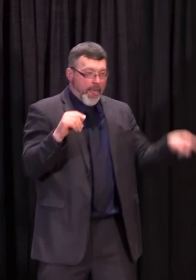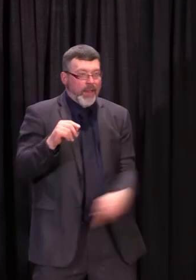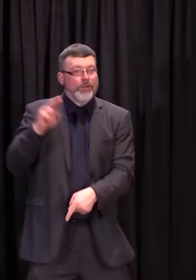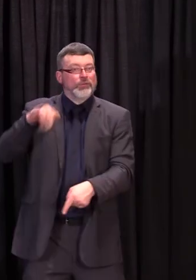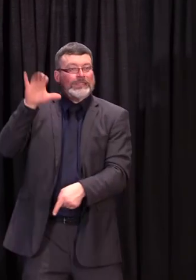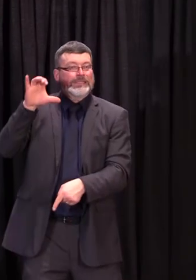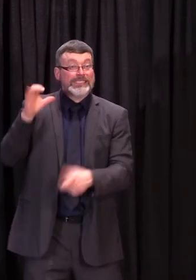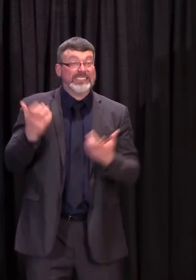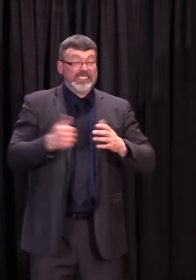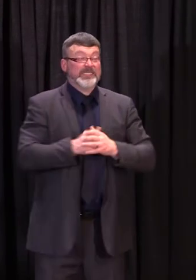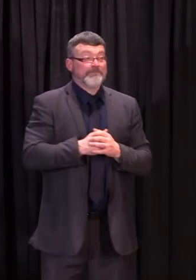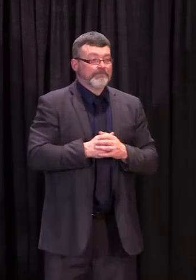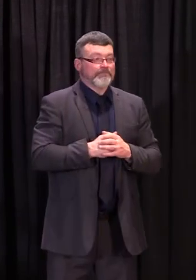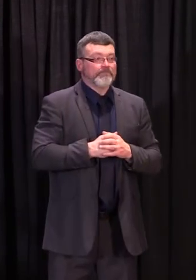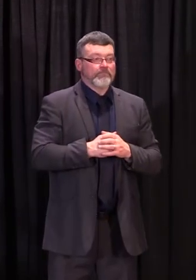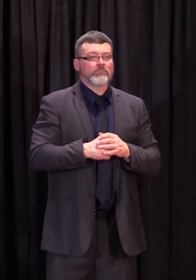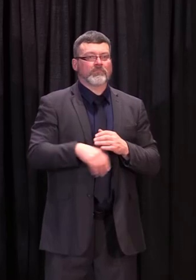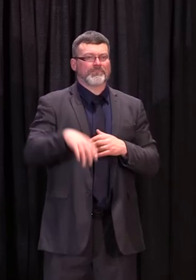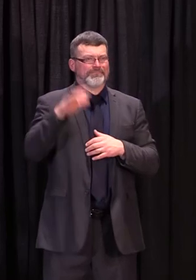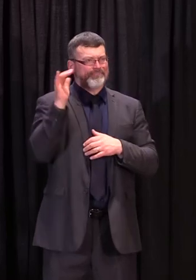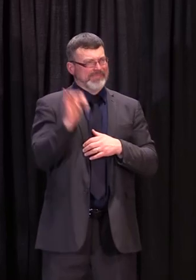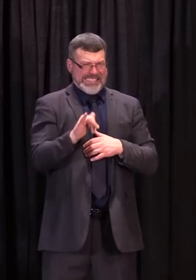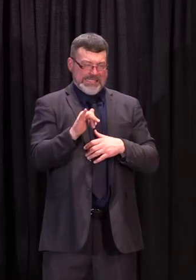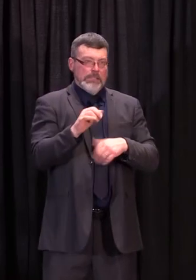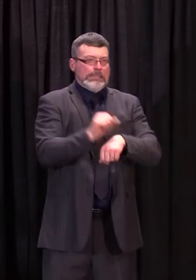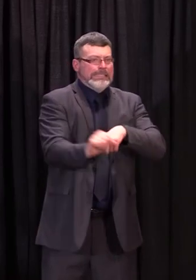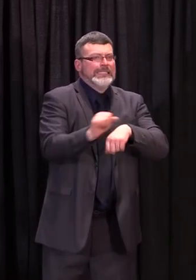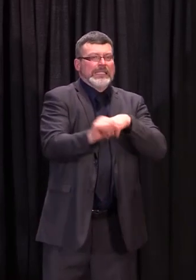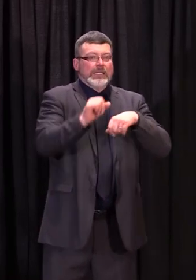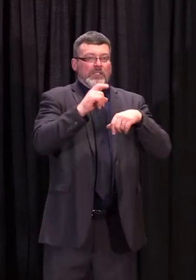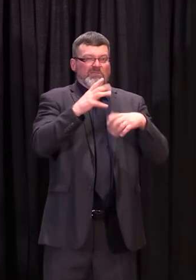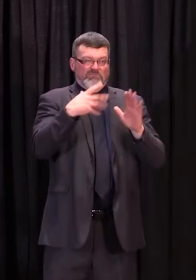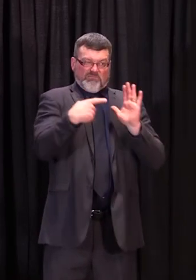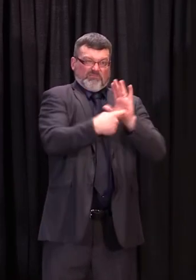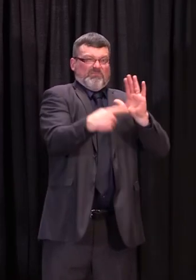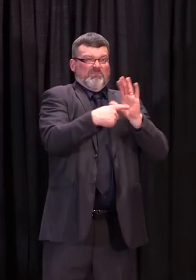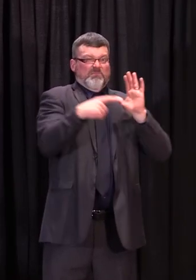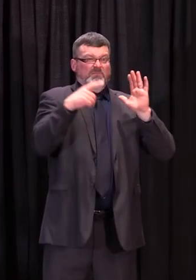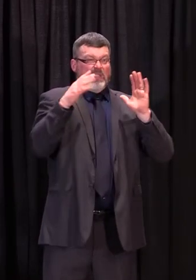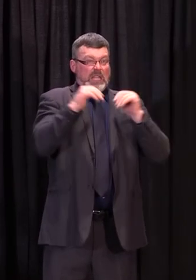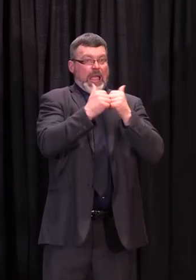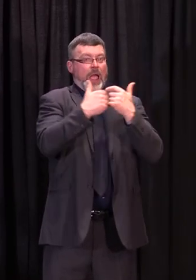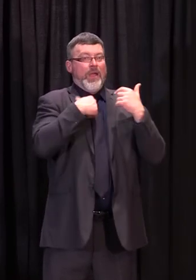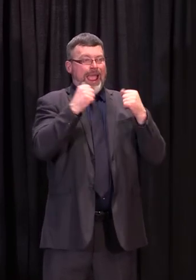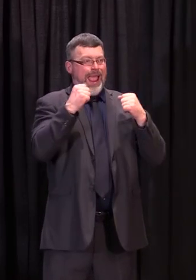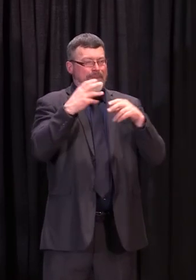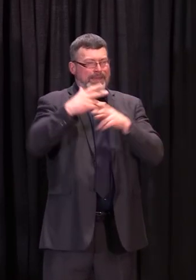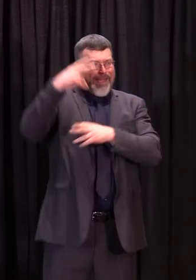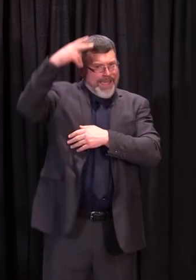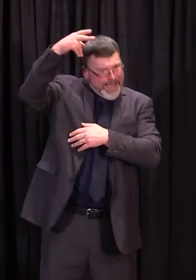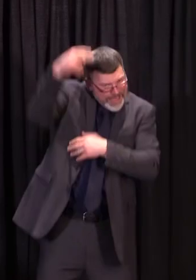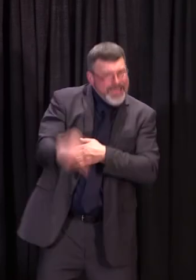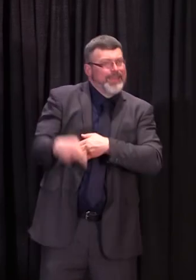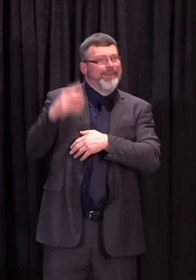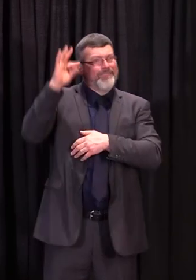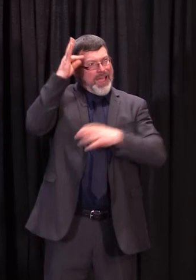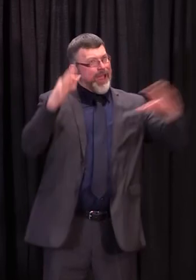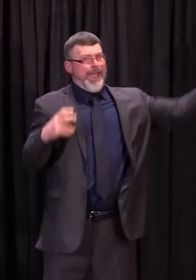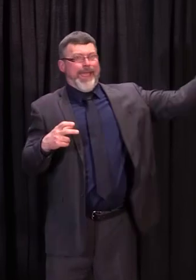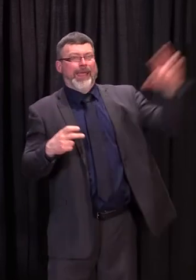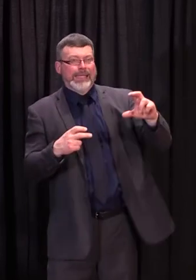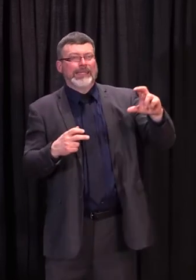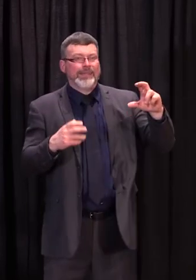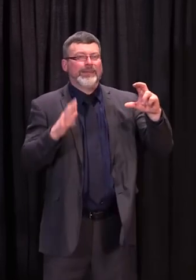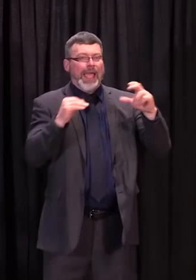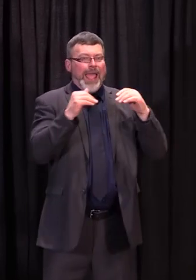This work is another great example of how we can use these historic federal funds to make major improvements,